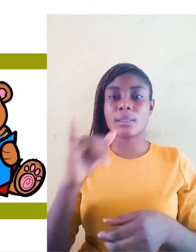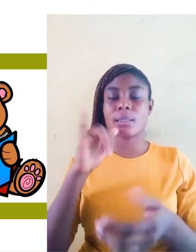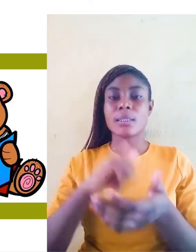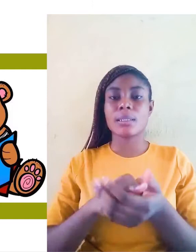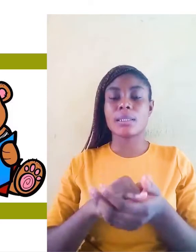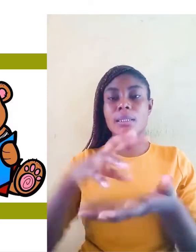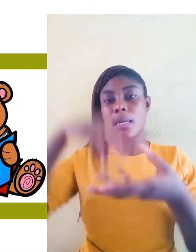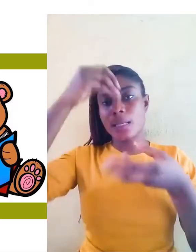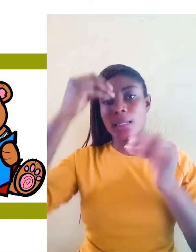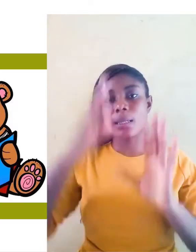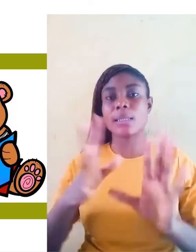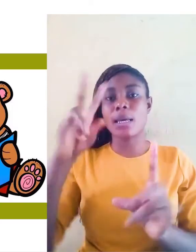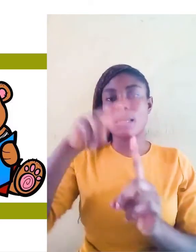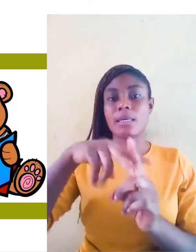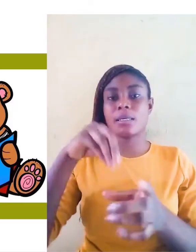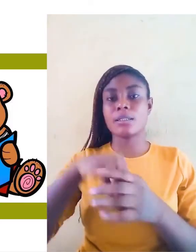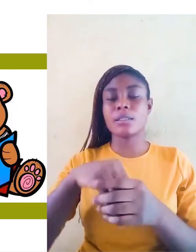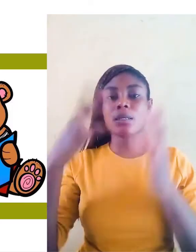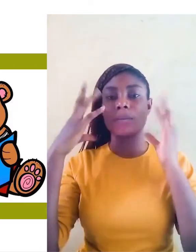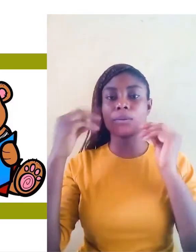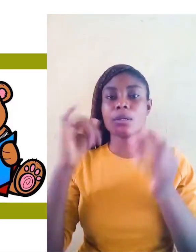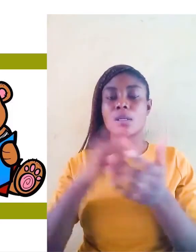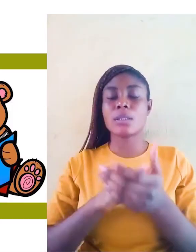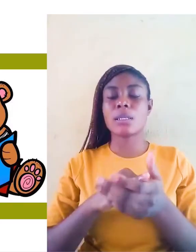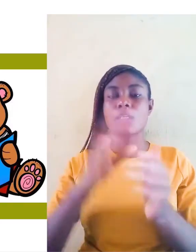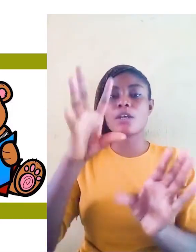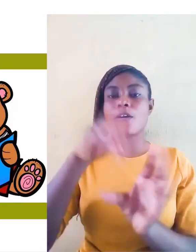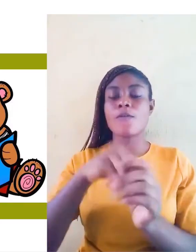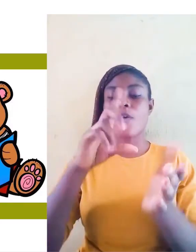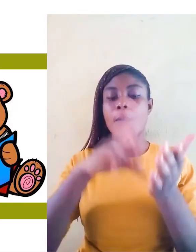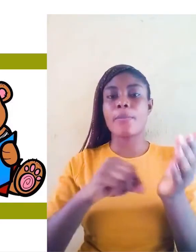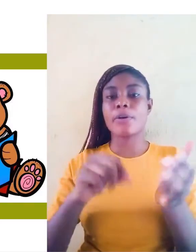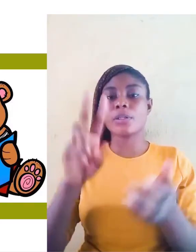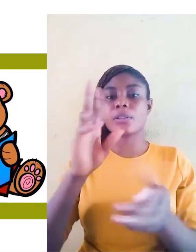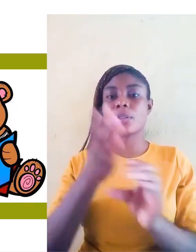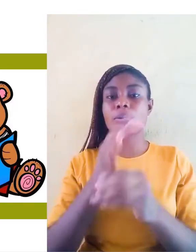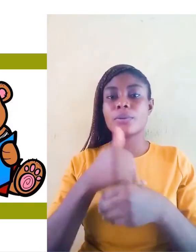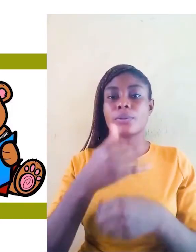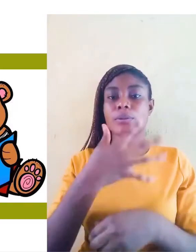in experiences that involve print creation or use.